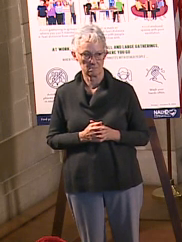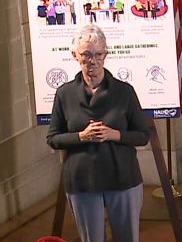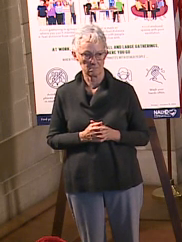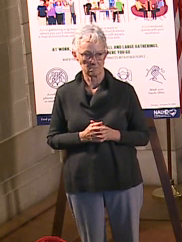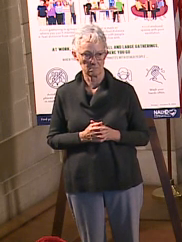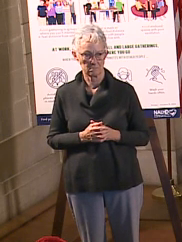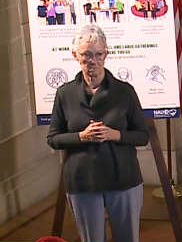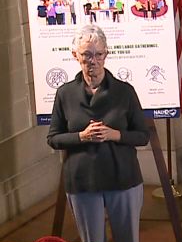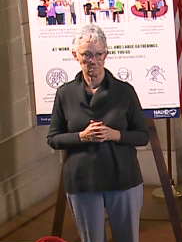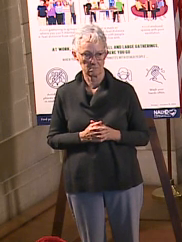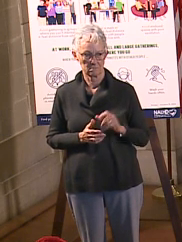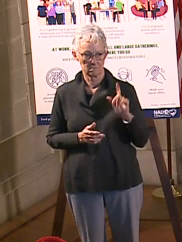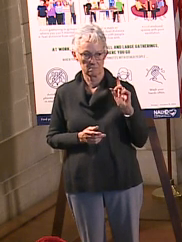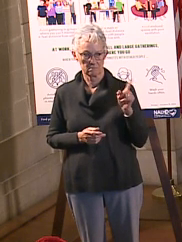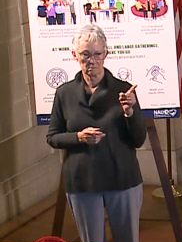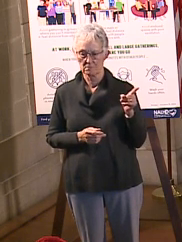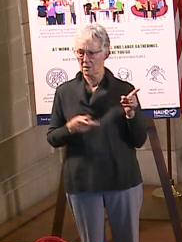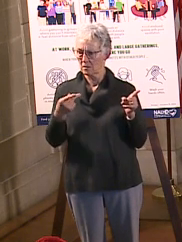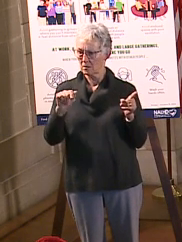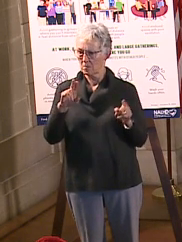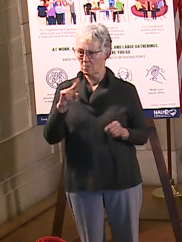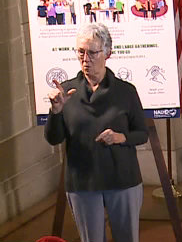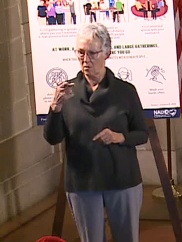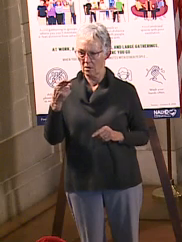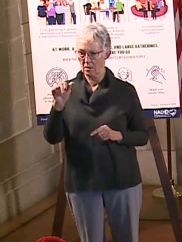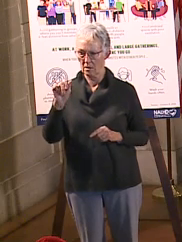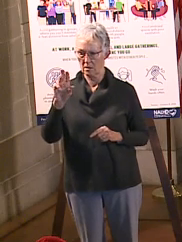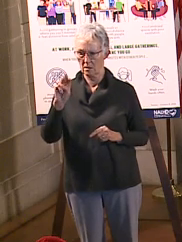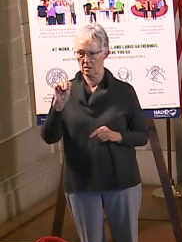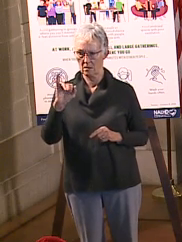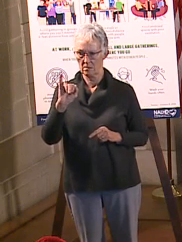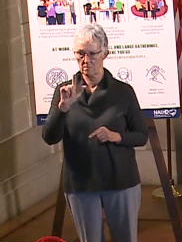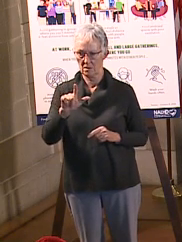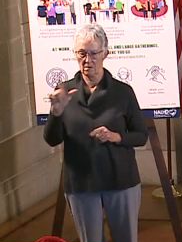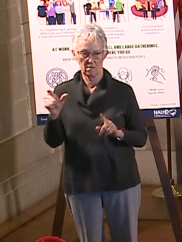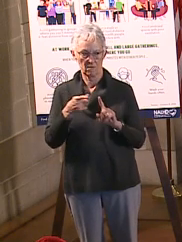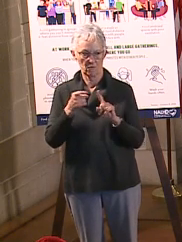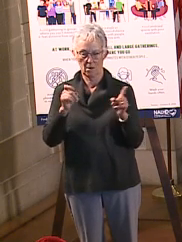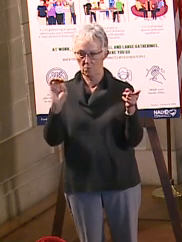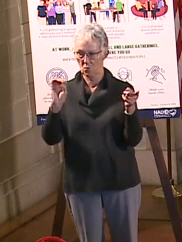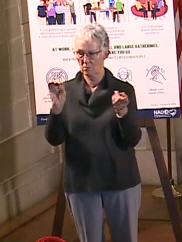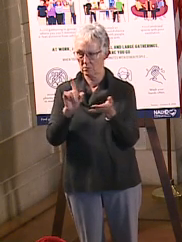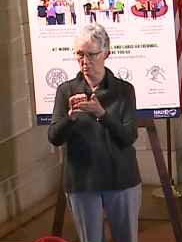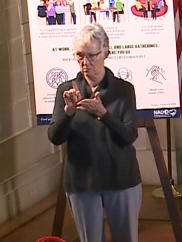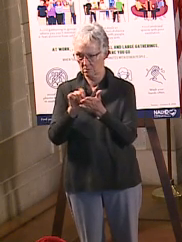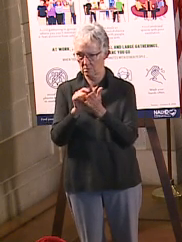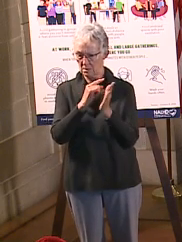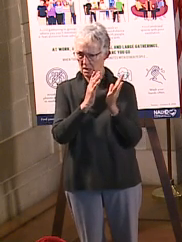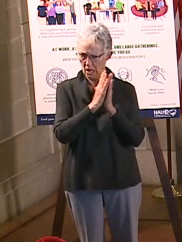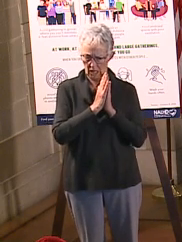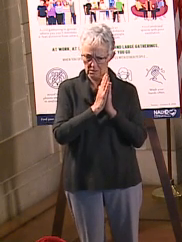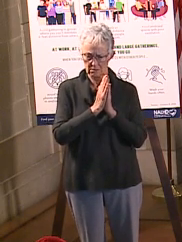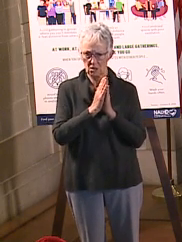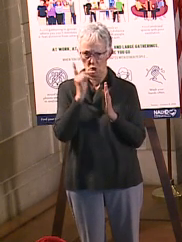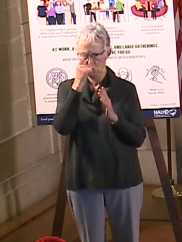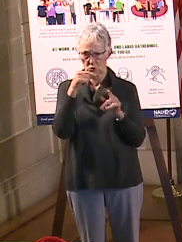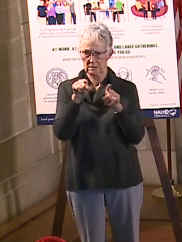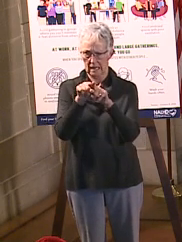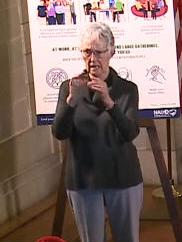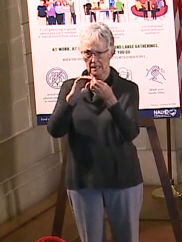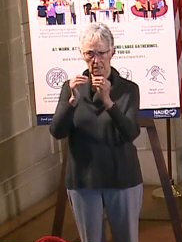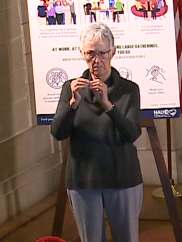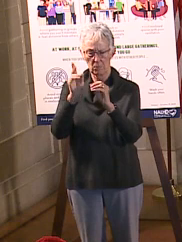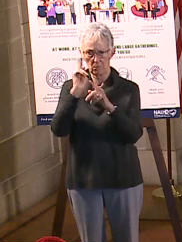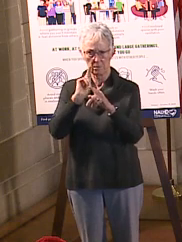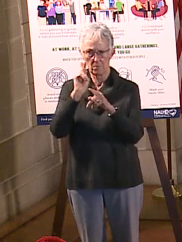are going two different ways. So Paul Hamill is asking, from the World Herald, is asking, It looks like hospitalizations and